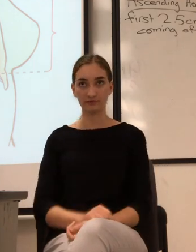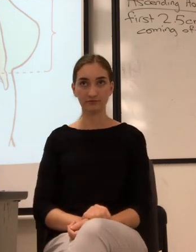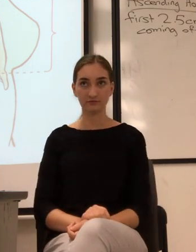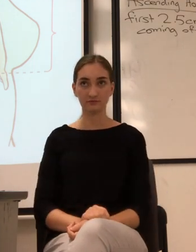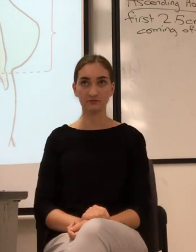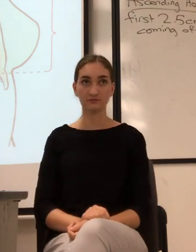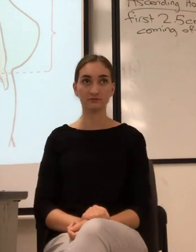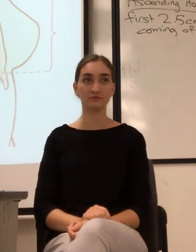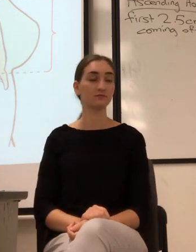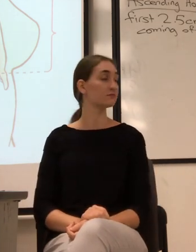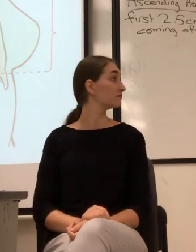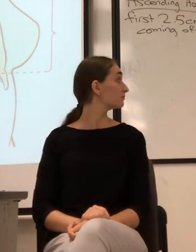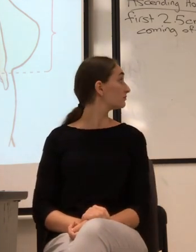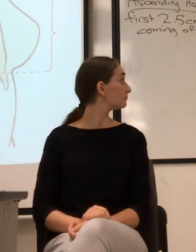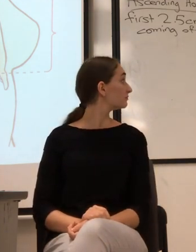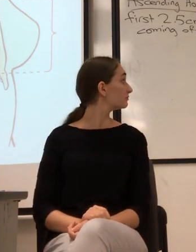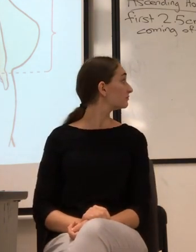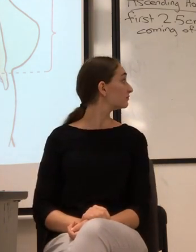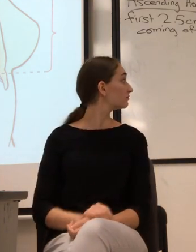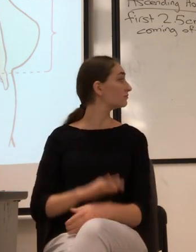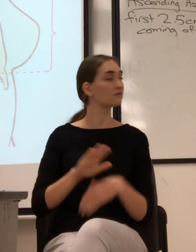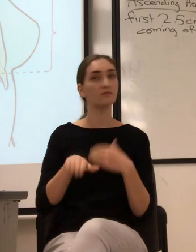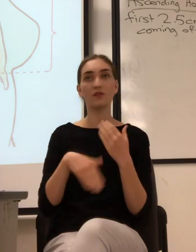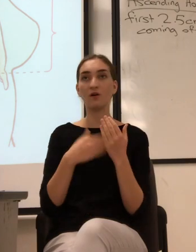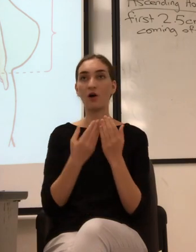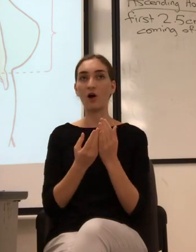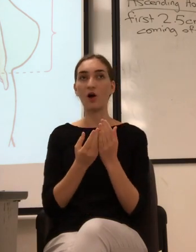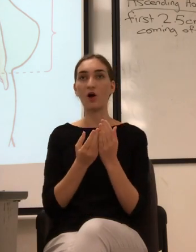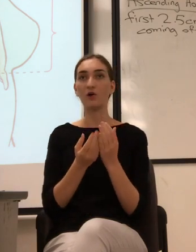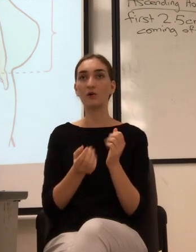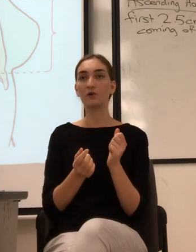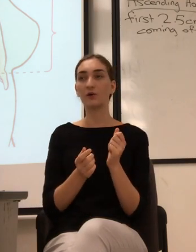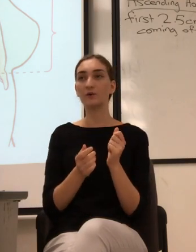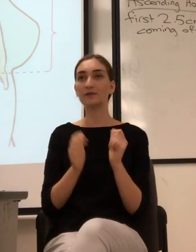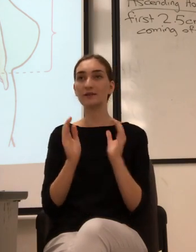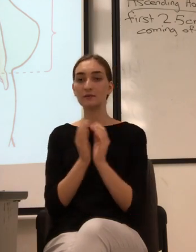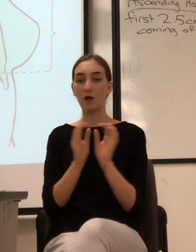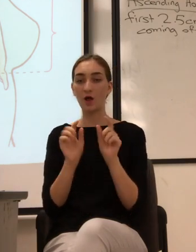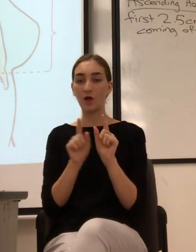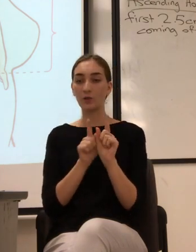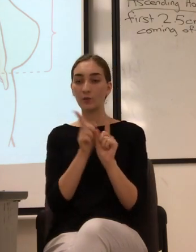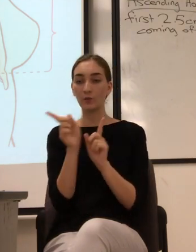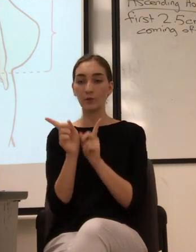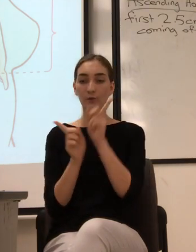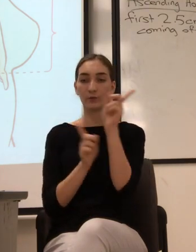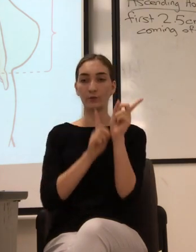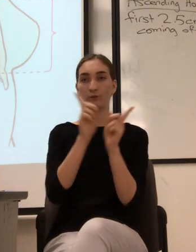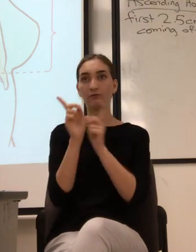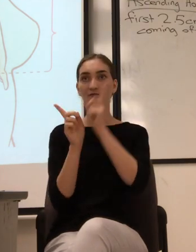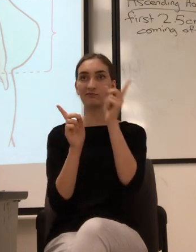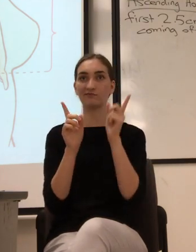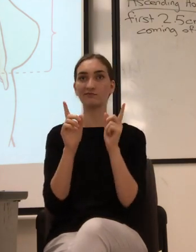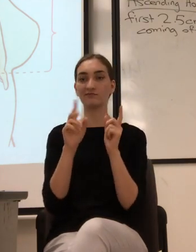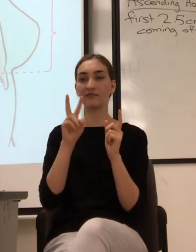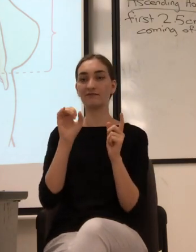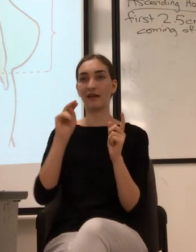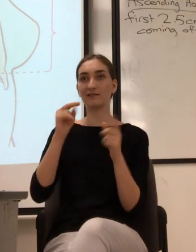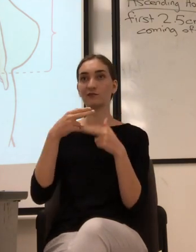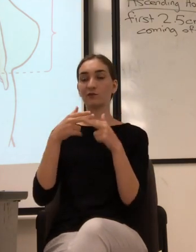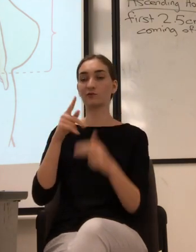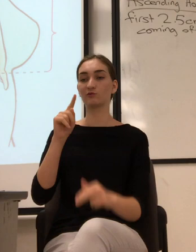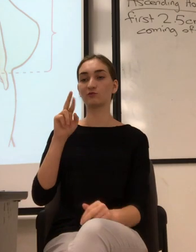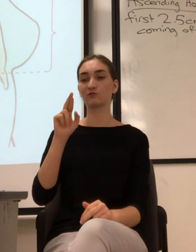And all these little tributaries are draining into the bigger one. So veins are called tributaries,